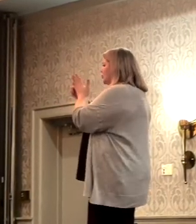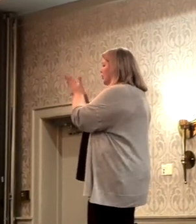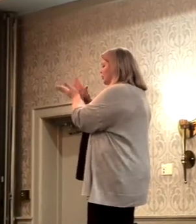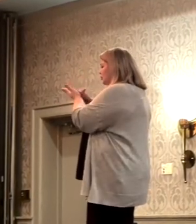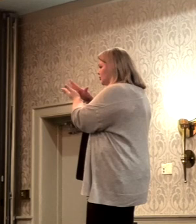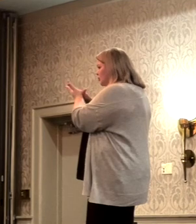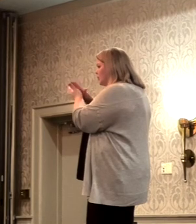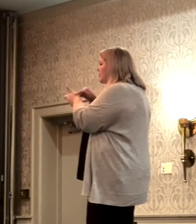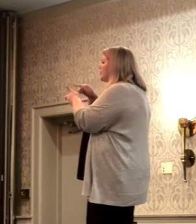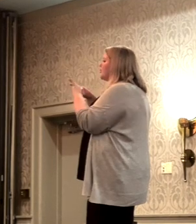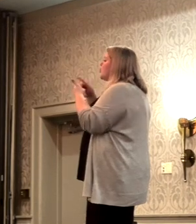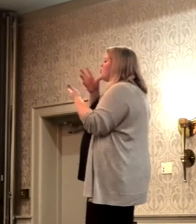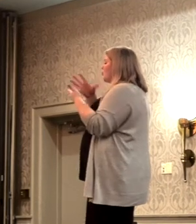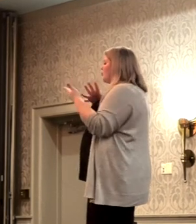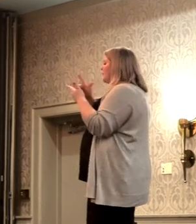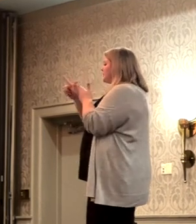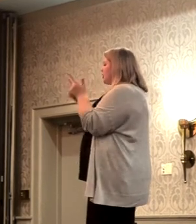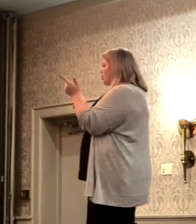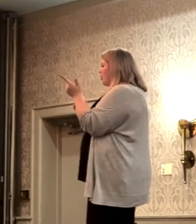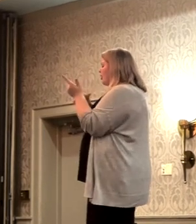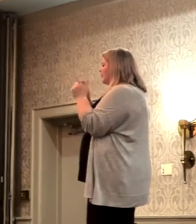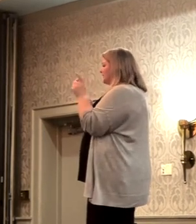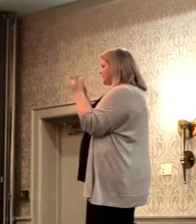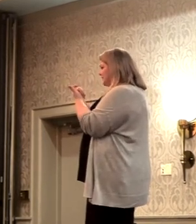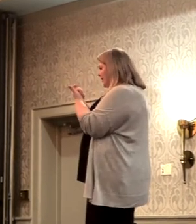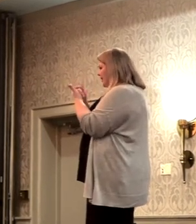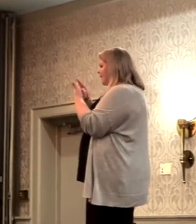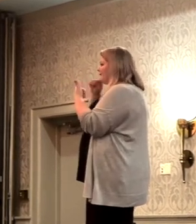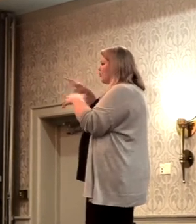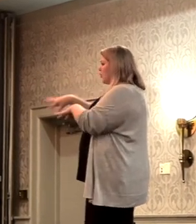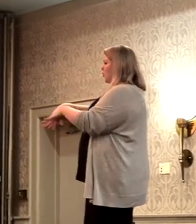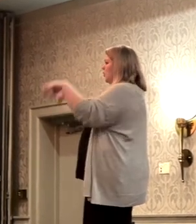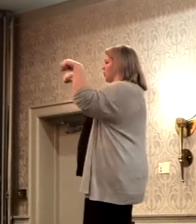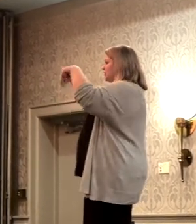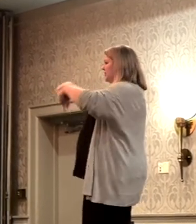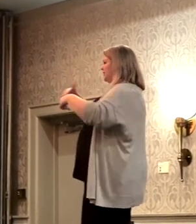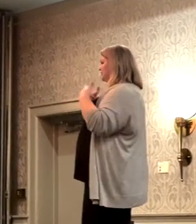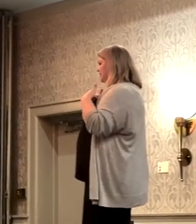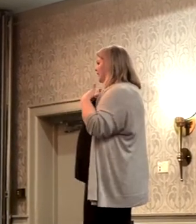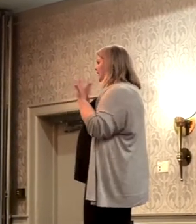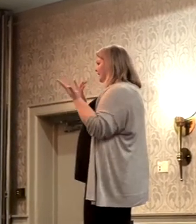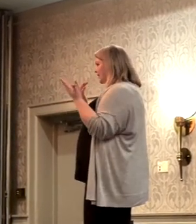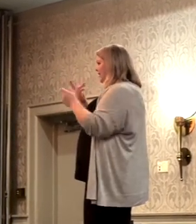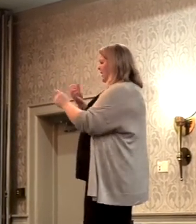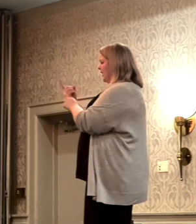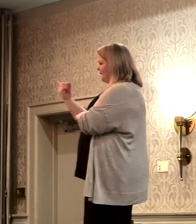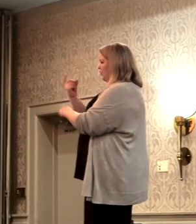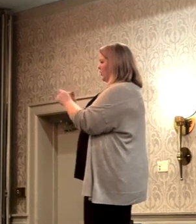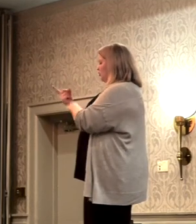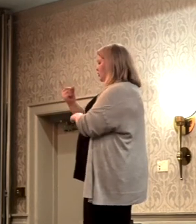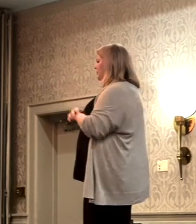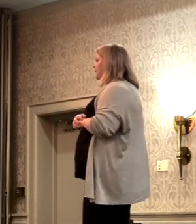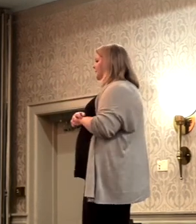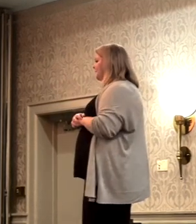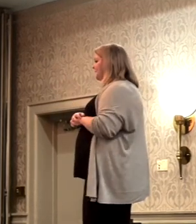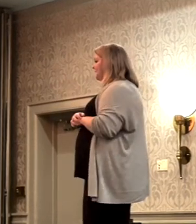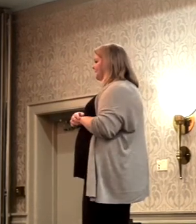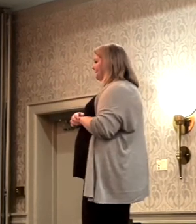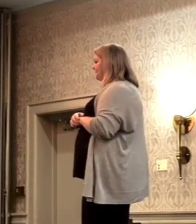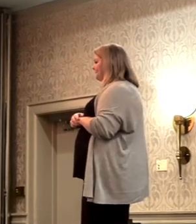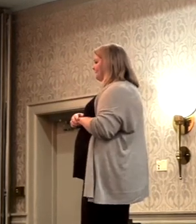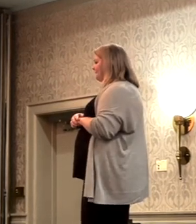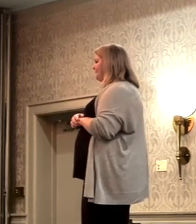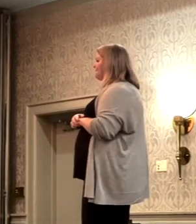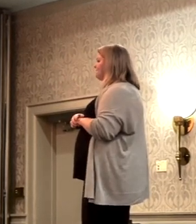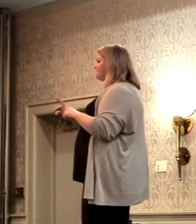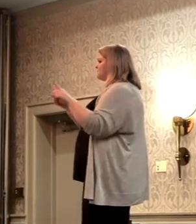the Women's Law Society, first of all, for hosting this event annually. But what I really